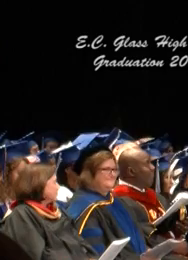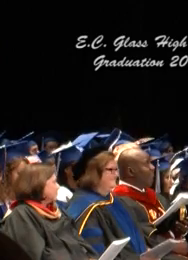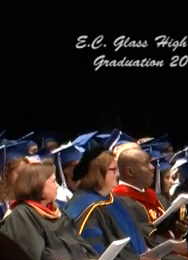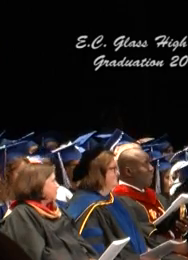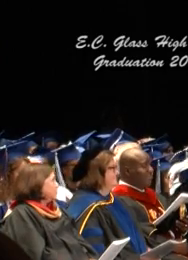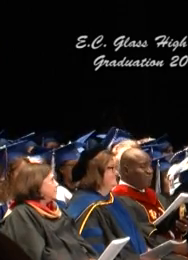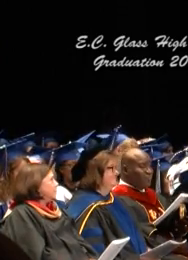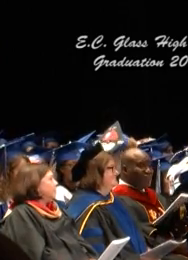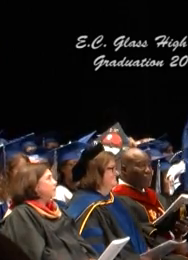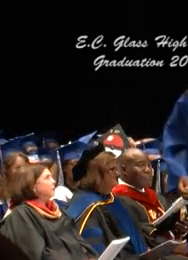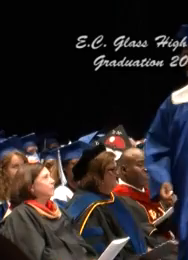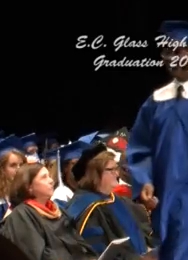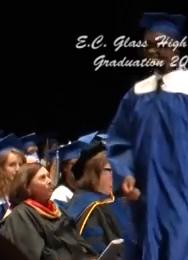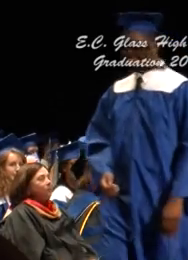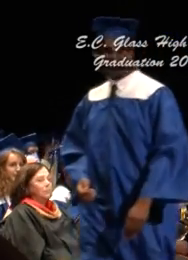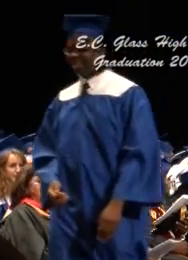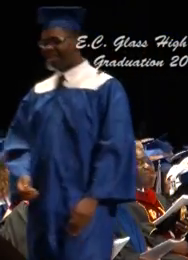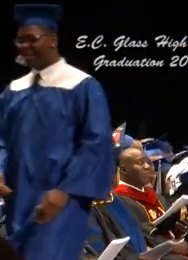I love you.